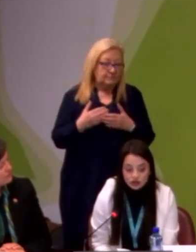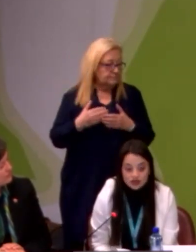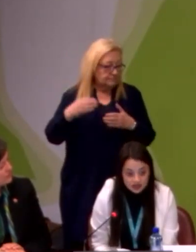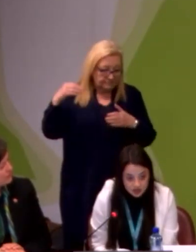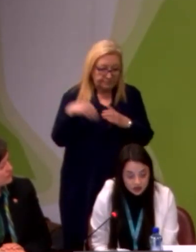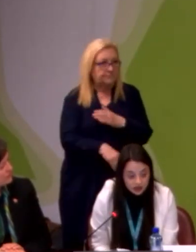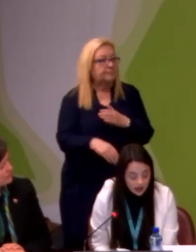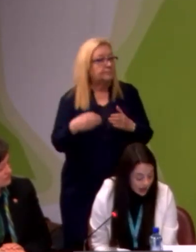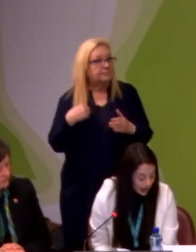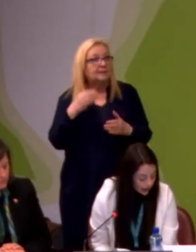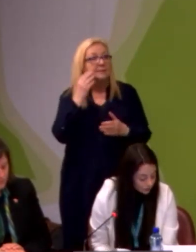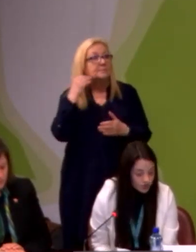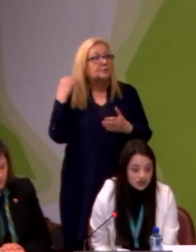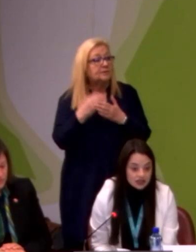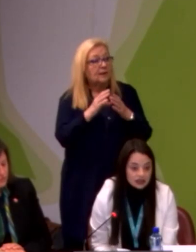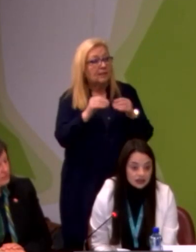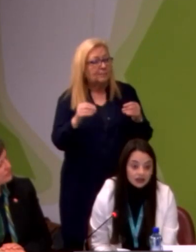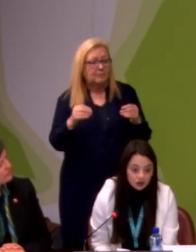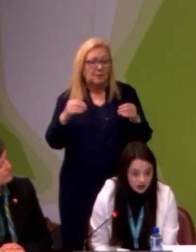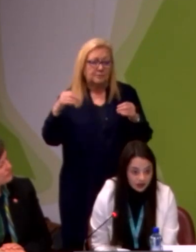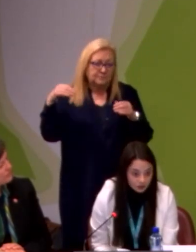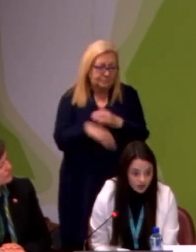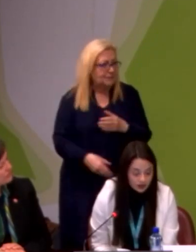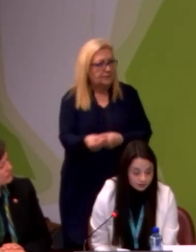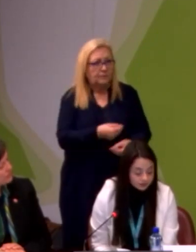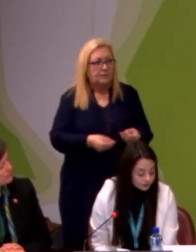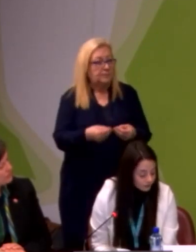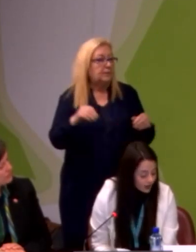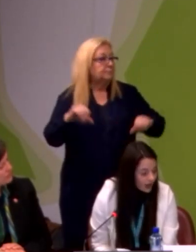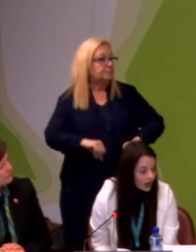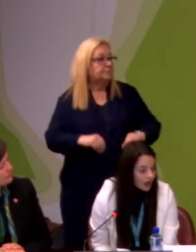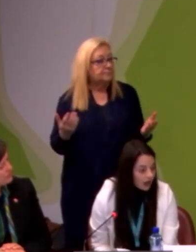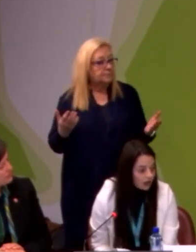in the country's history, and most recently, a cholera outbreak.